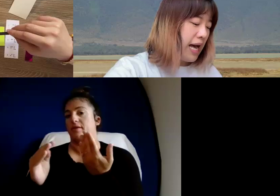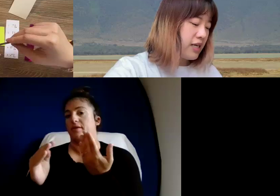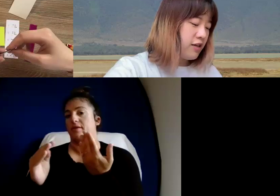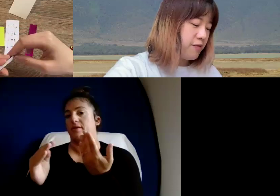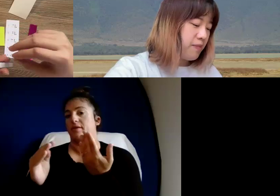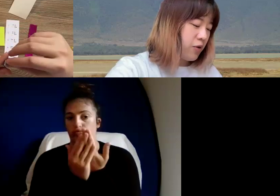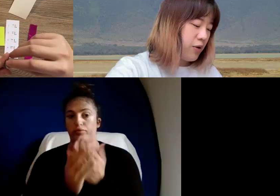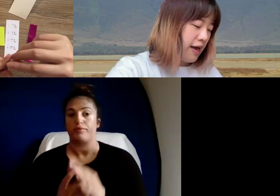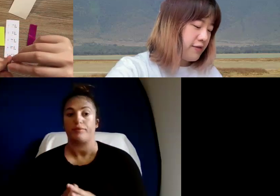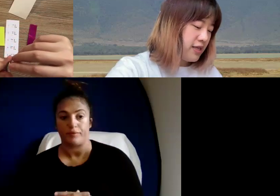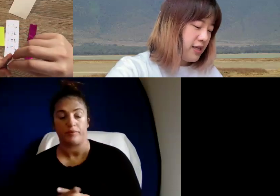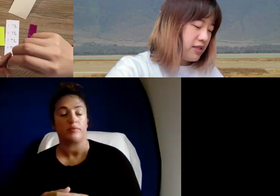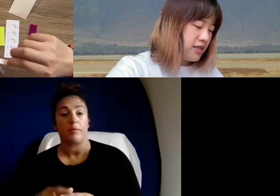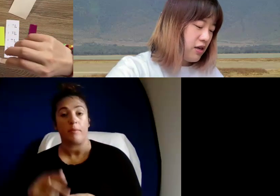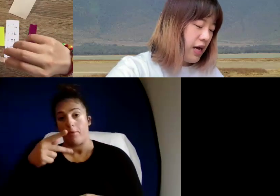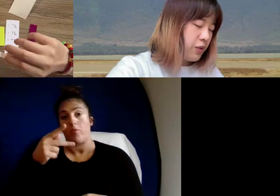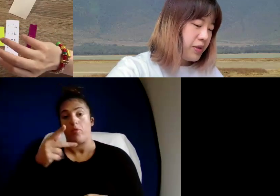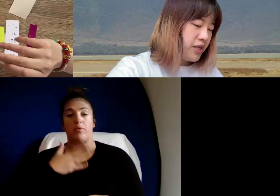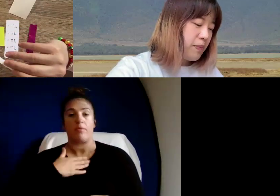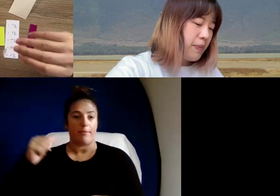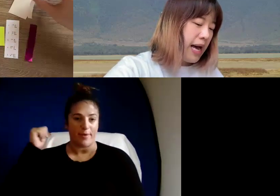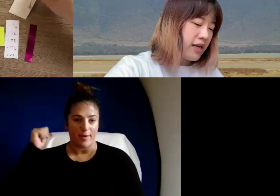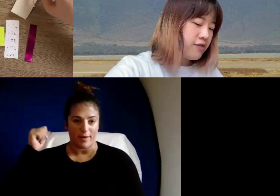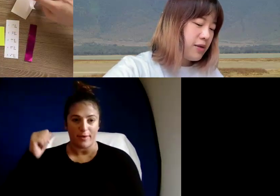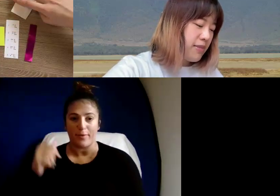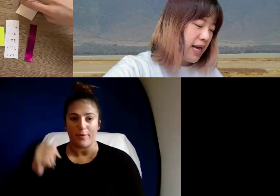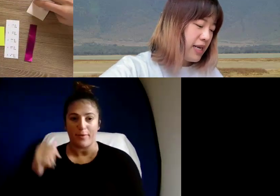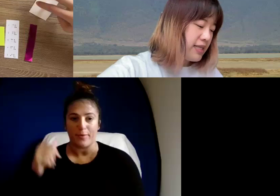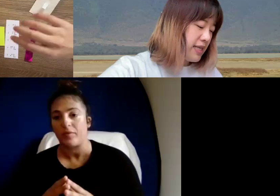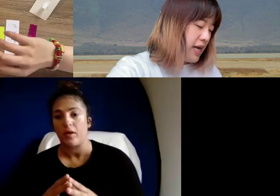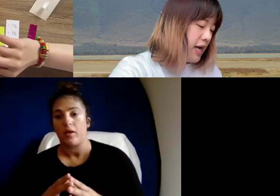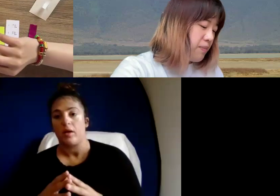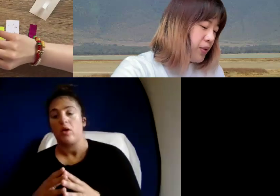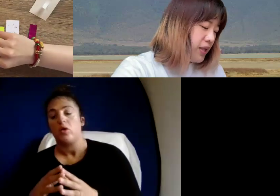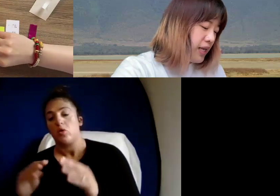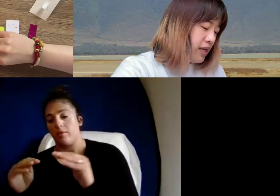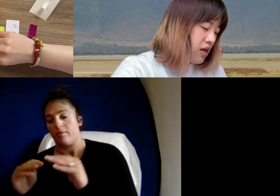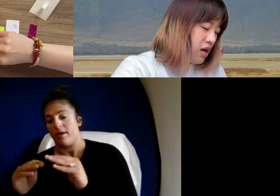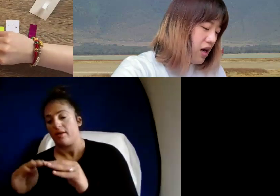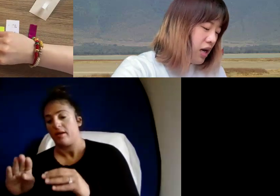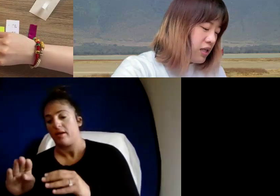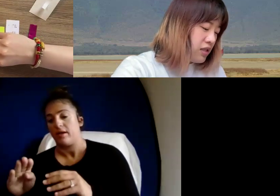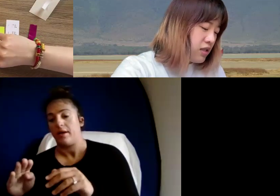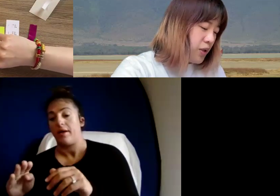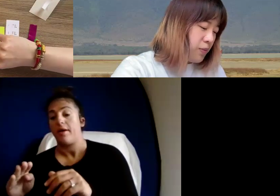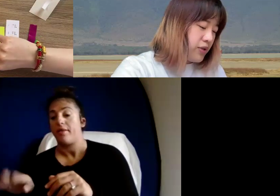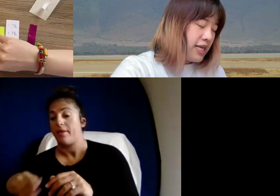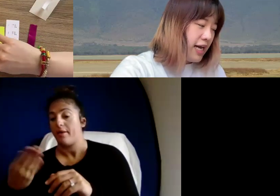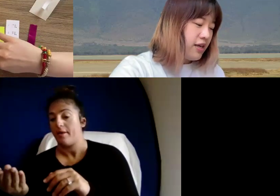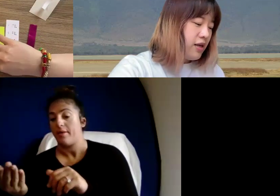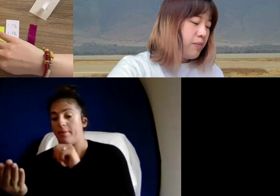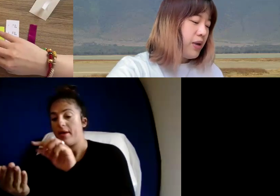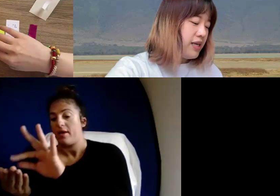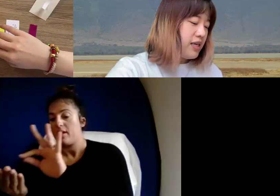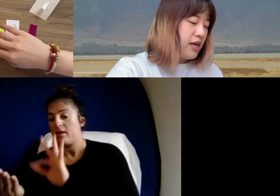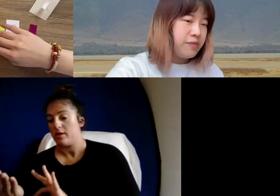the back of my craft. So I will peel the back of the magnet and put it on the purple